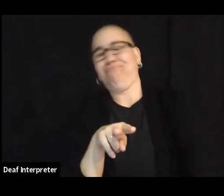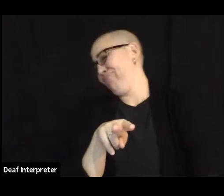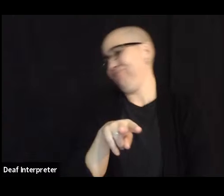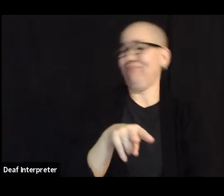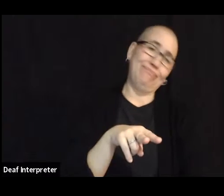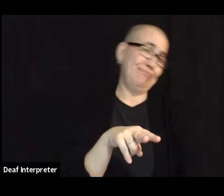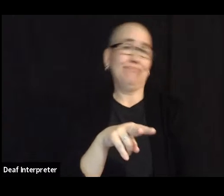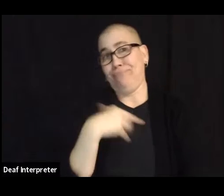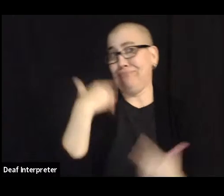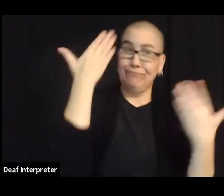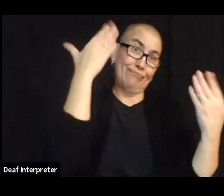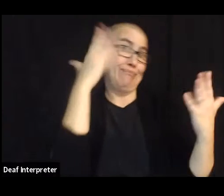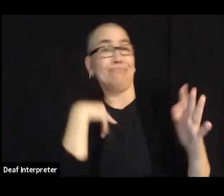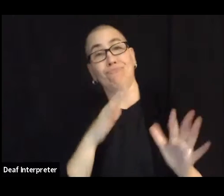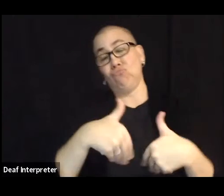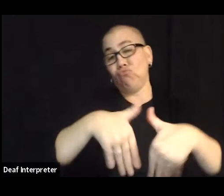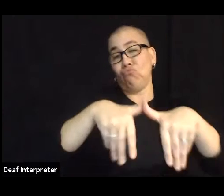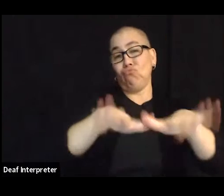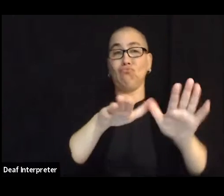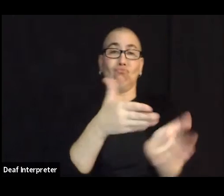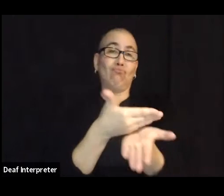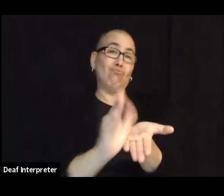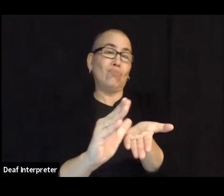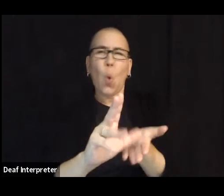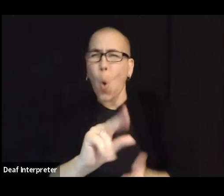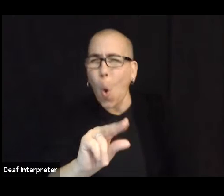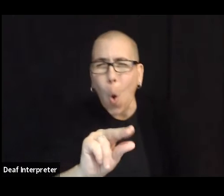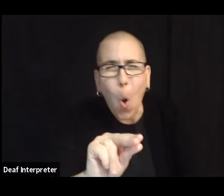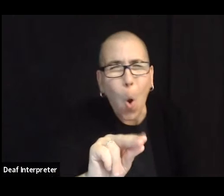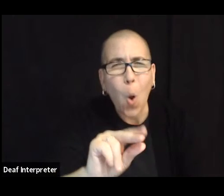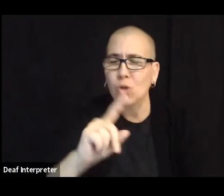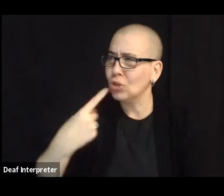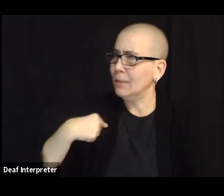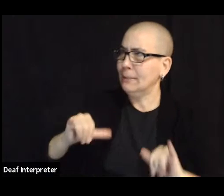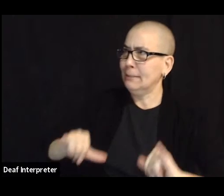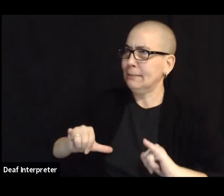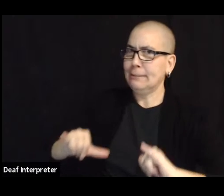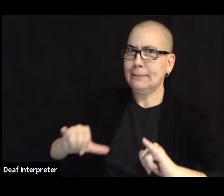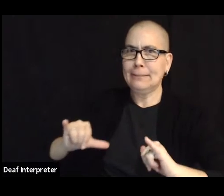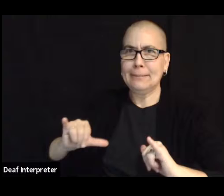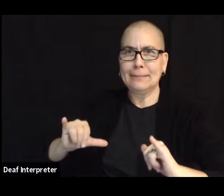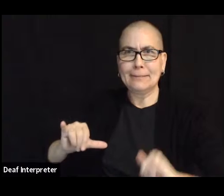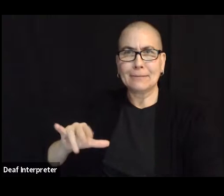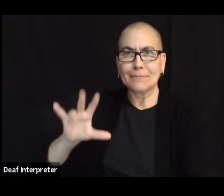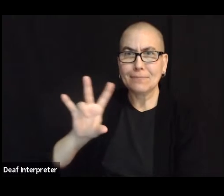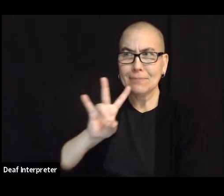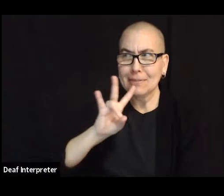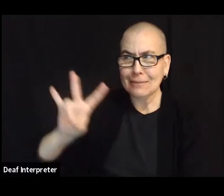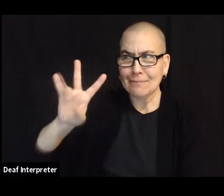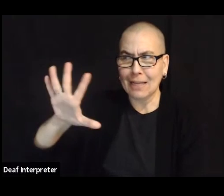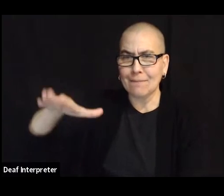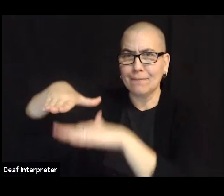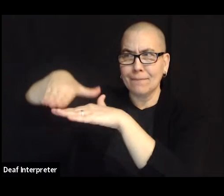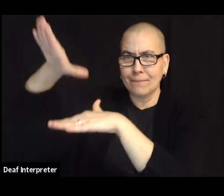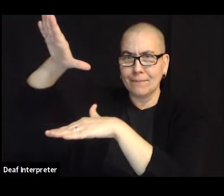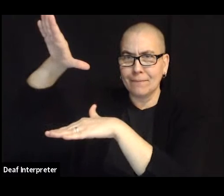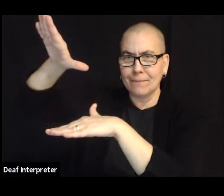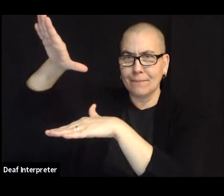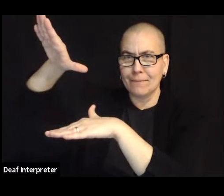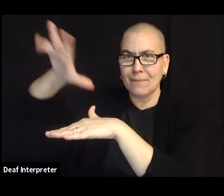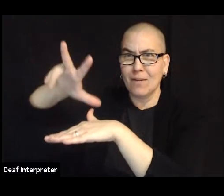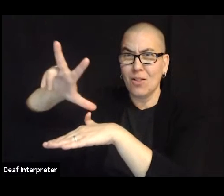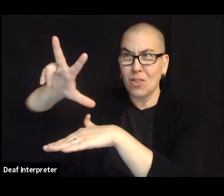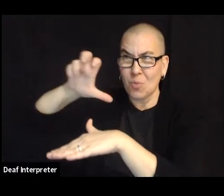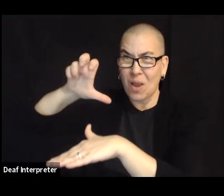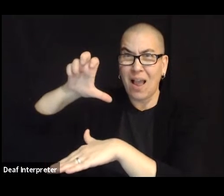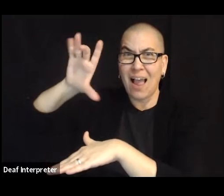are looking at right now, if we add 75 and older only, that's 388,000